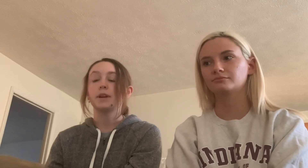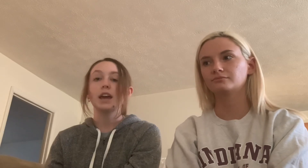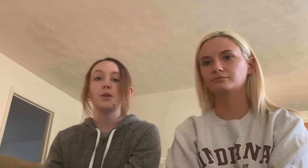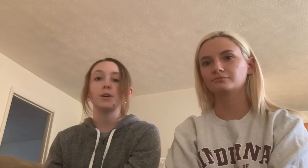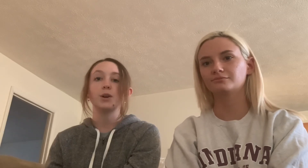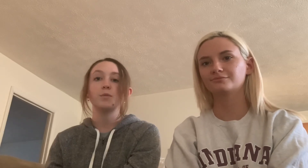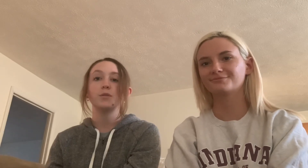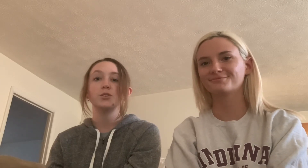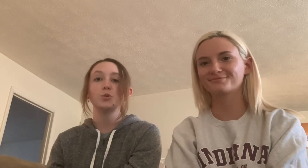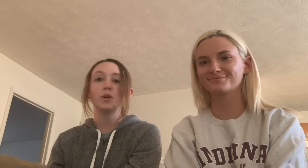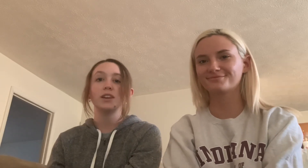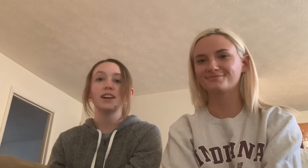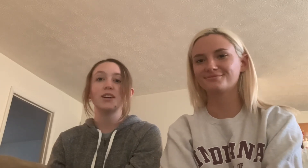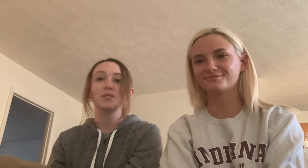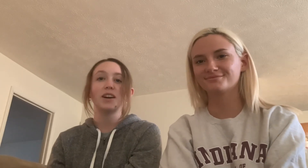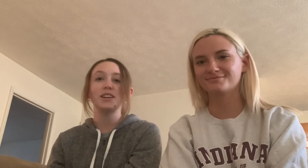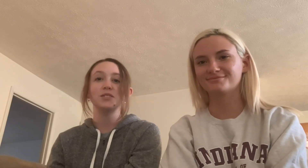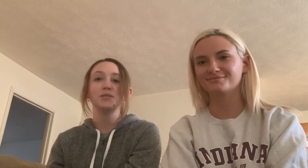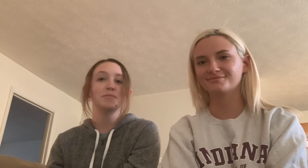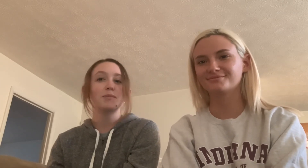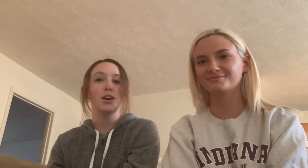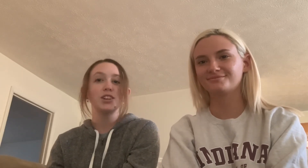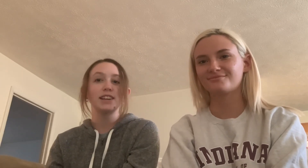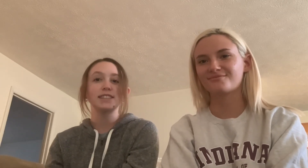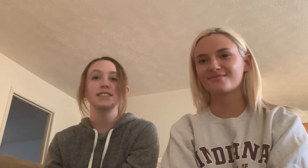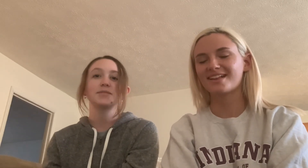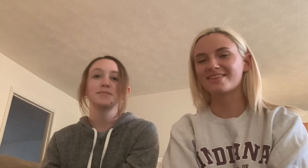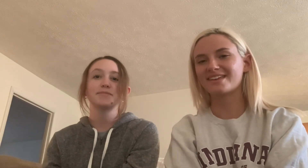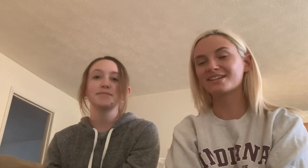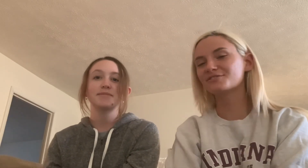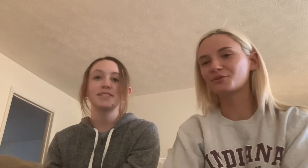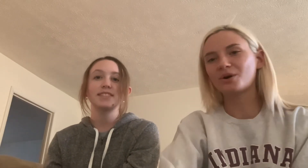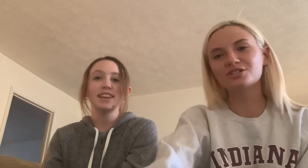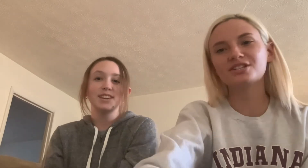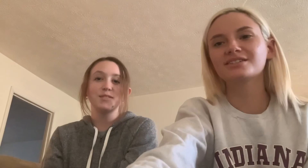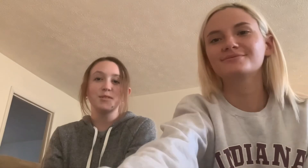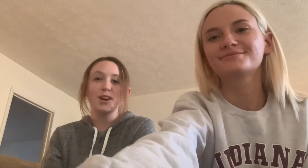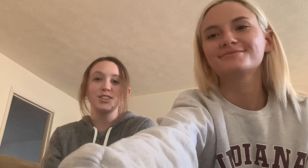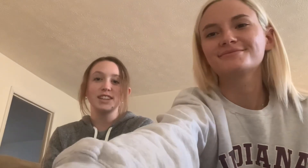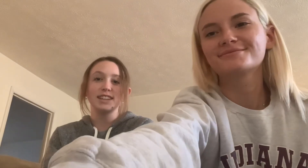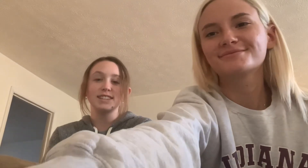we hope you enjoyed our final project. Thanks for watching. Thank you for watching.